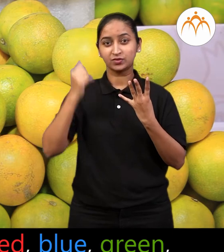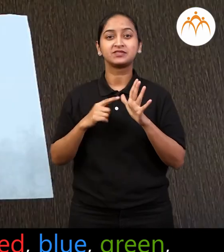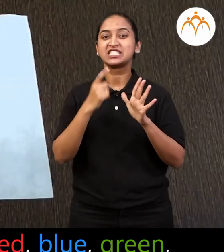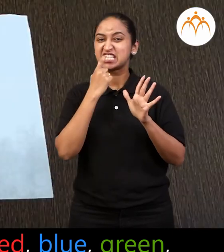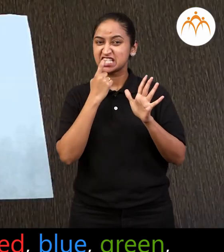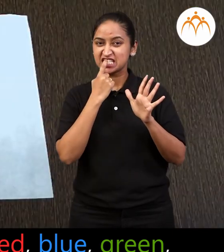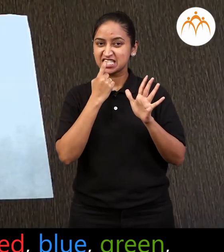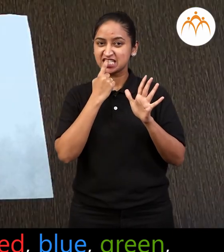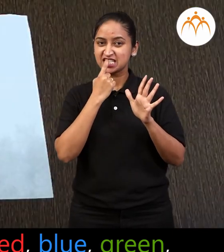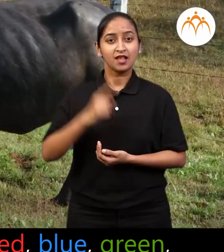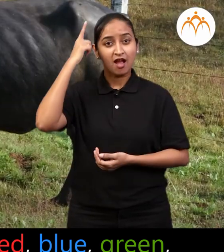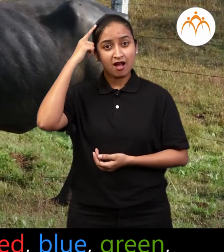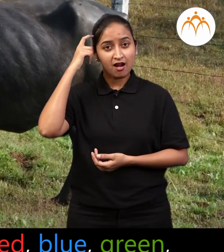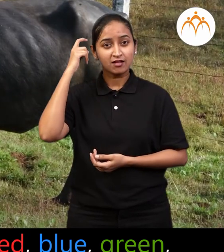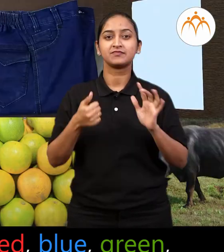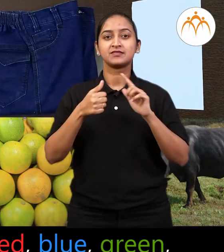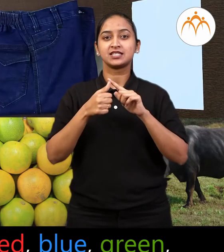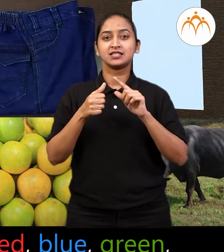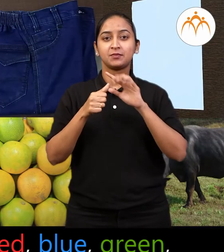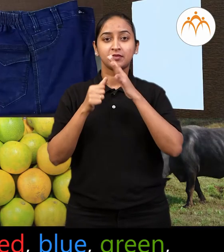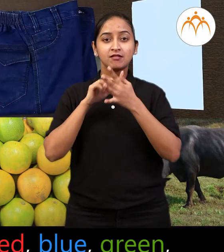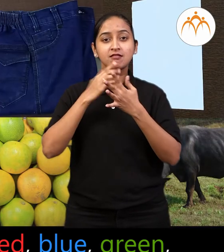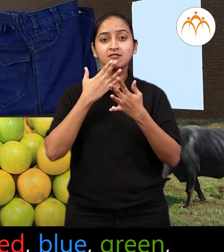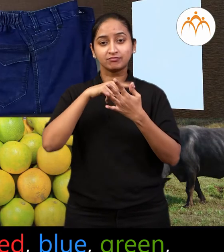white and black colors.